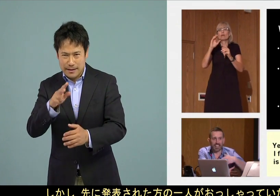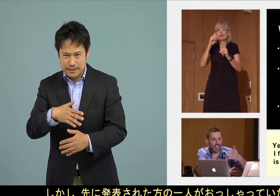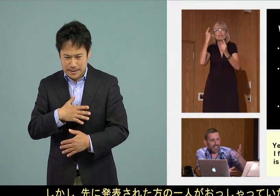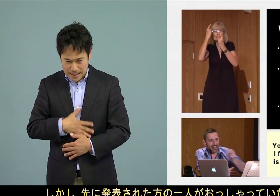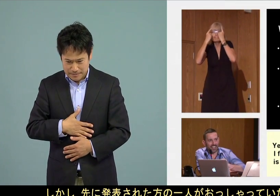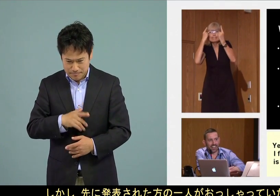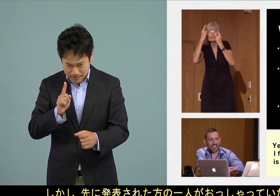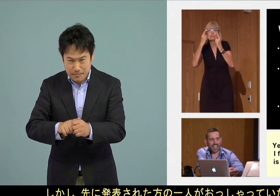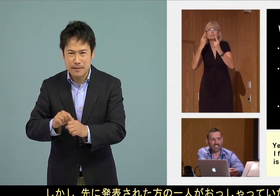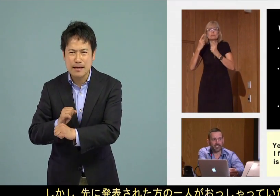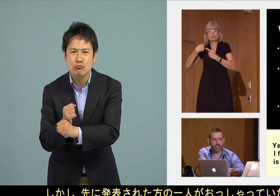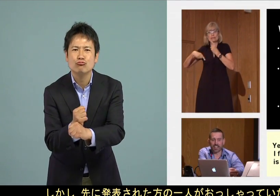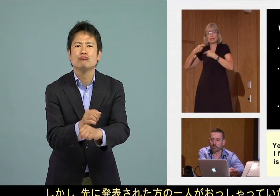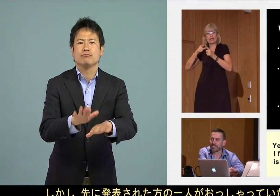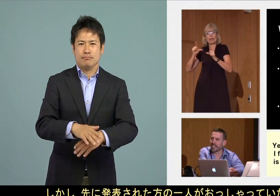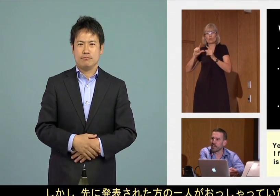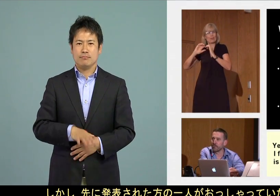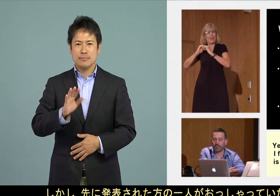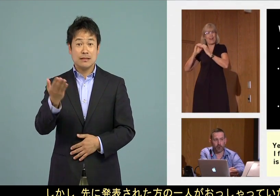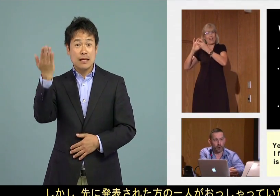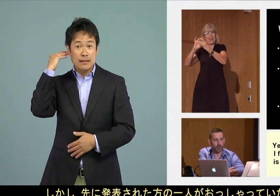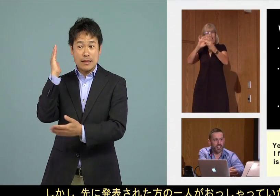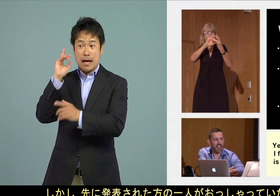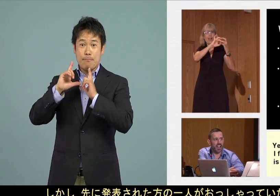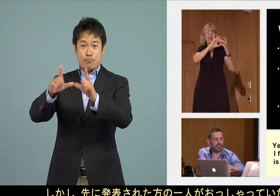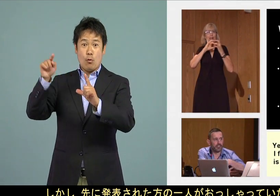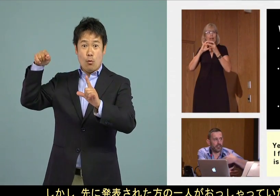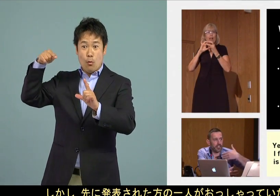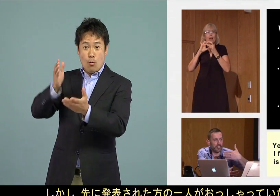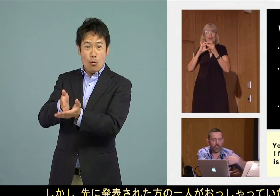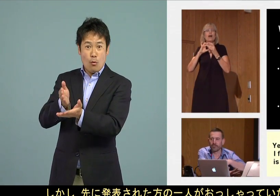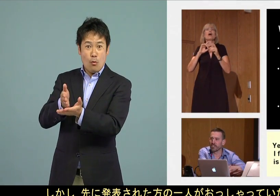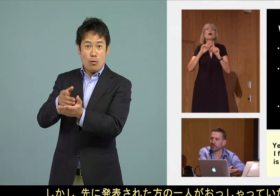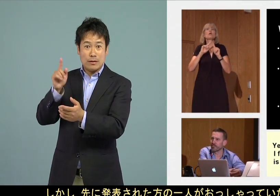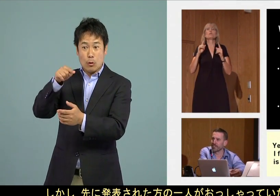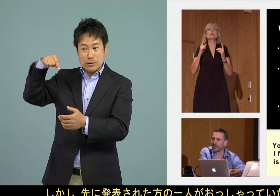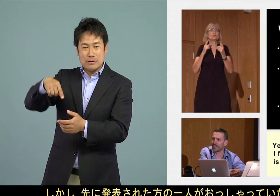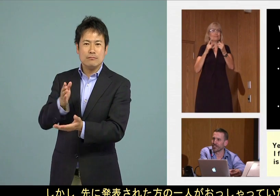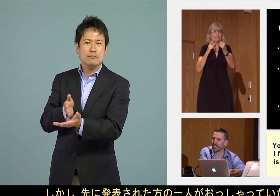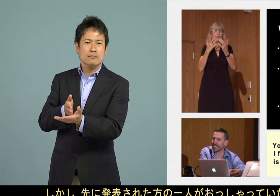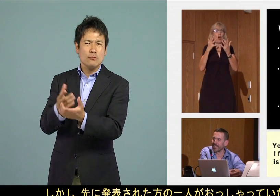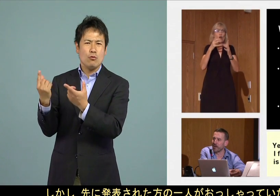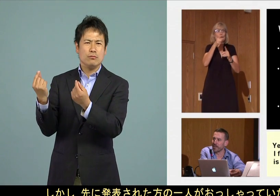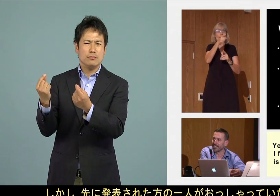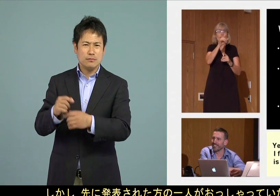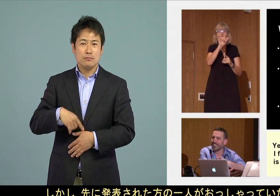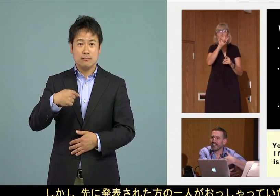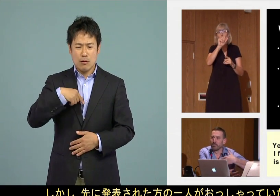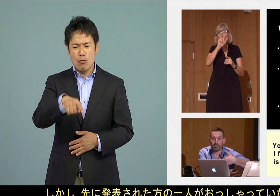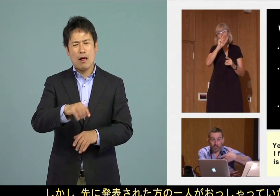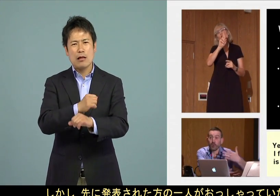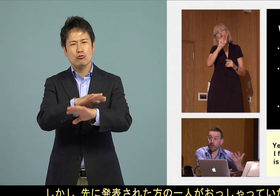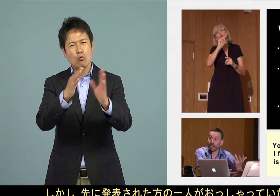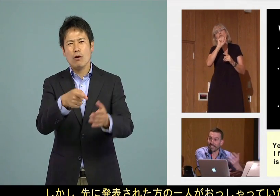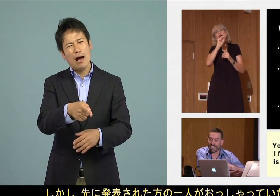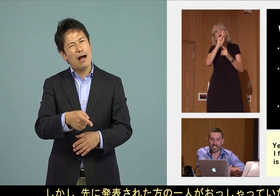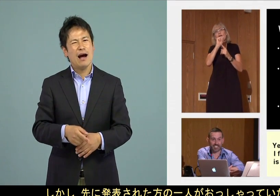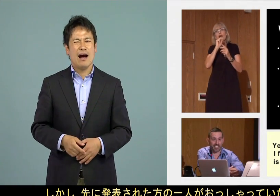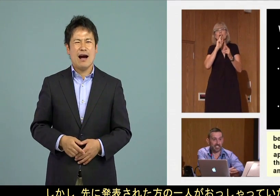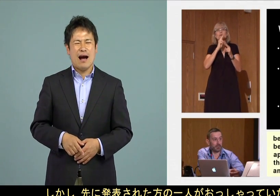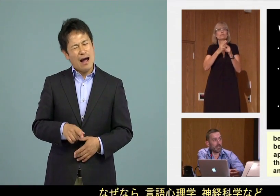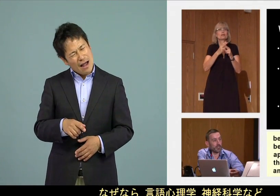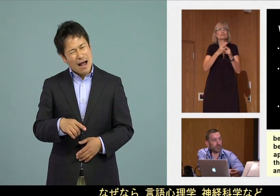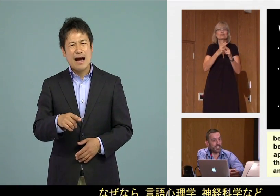yet, as Yutaka was saying before, I feel that a lot of this research is coming too early,